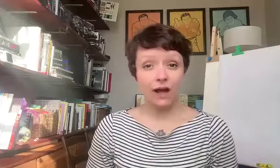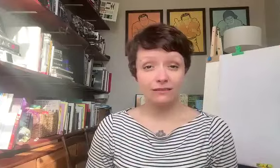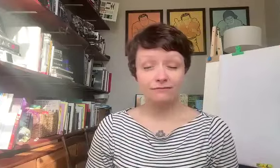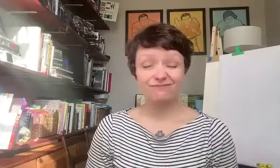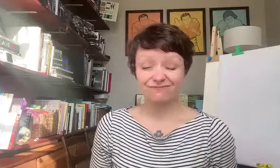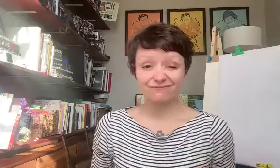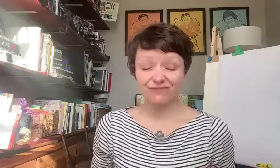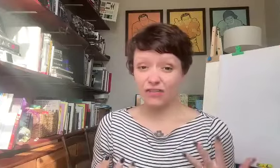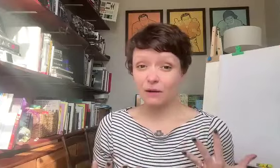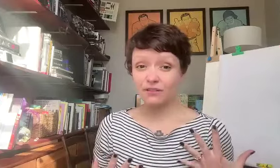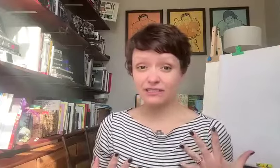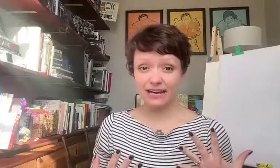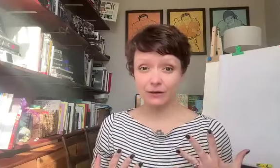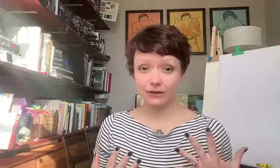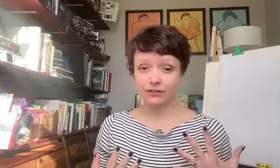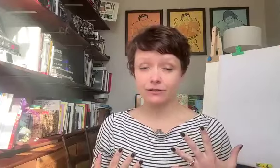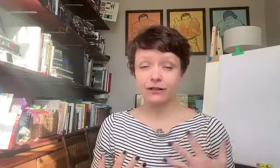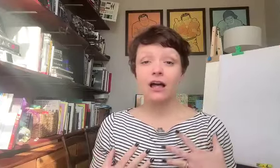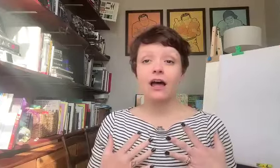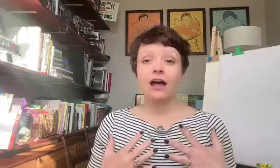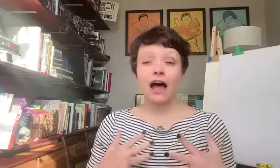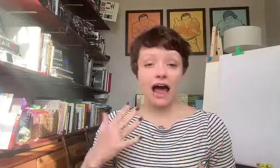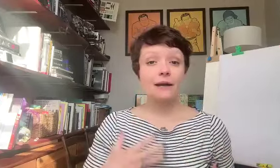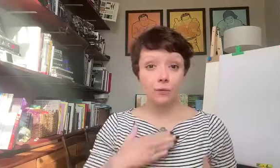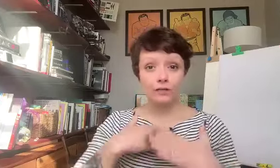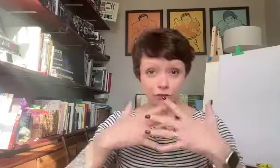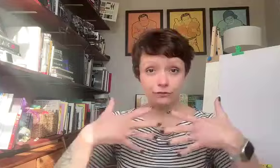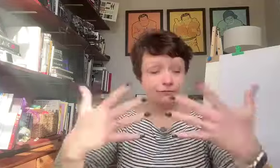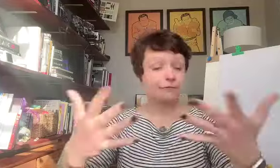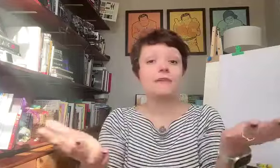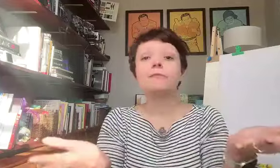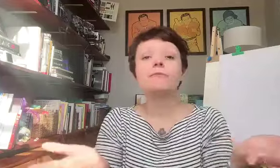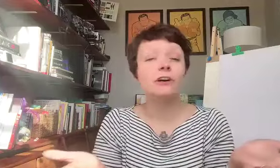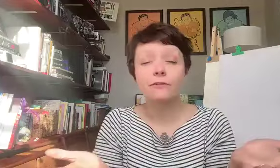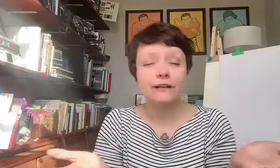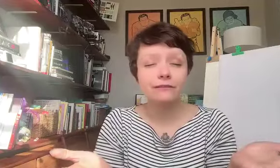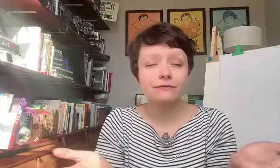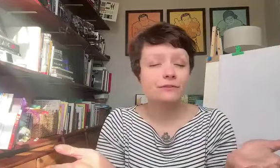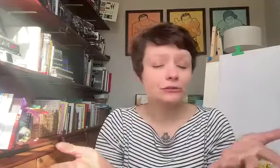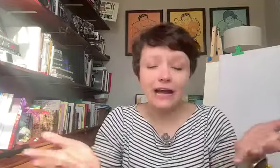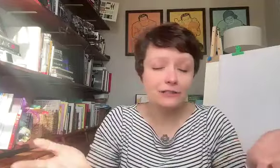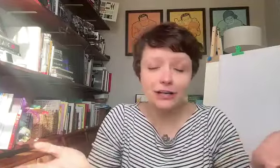one are the numbers in sign language. I'm going to, and feel free to count along